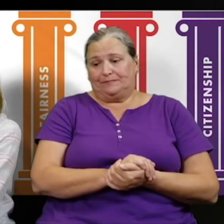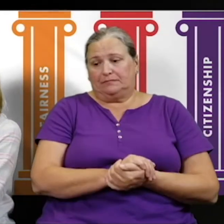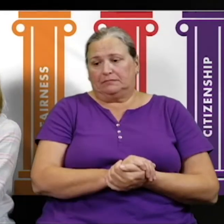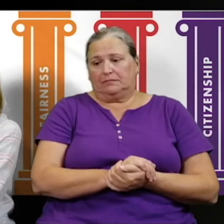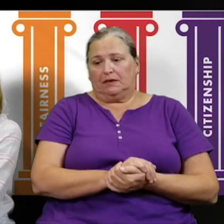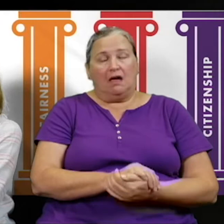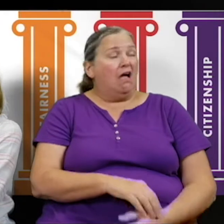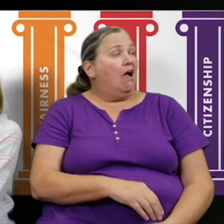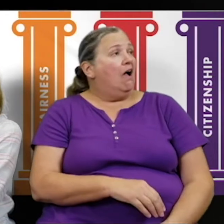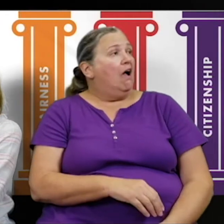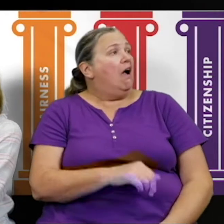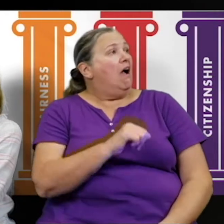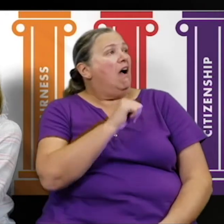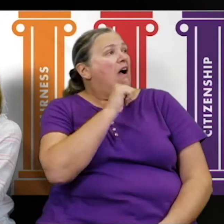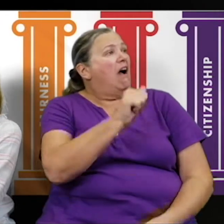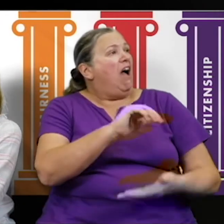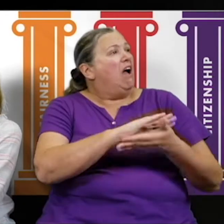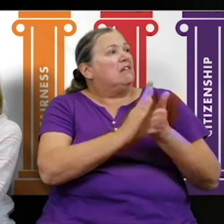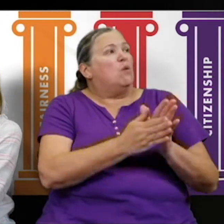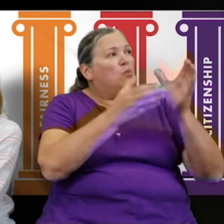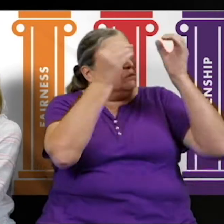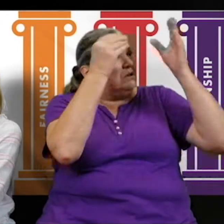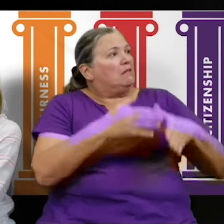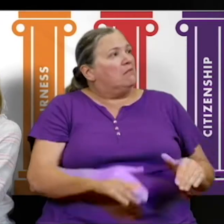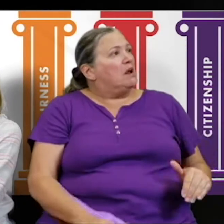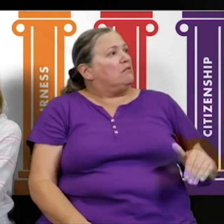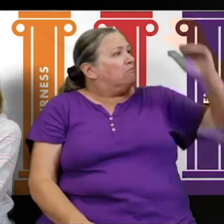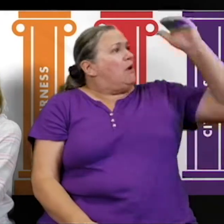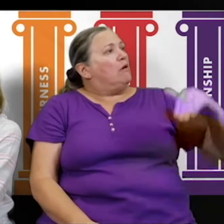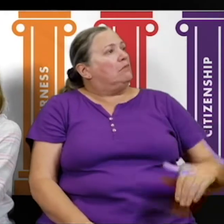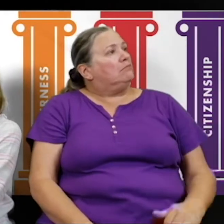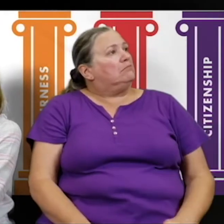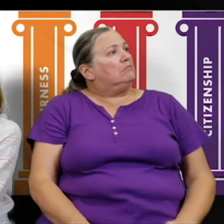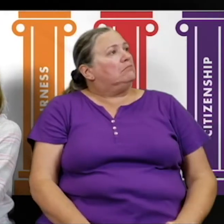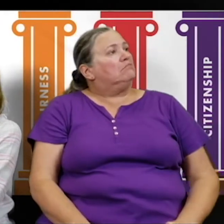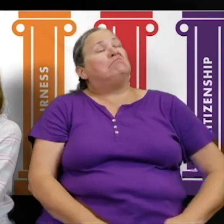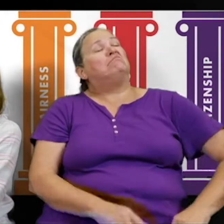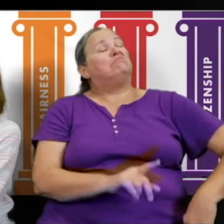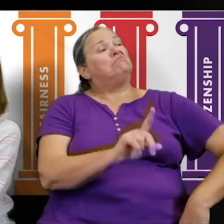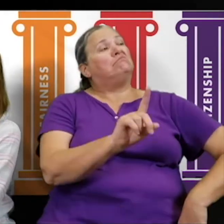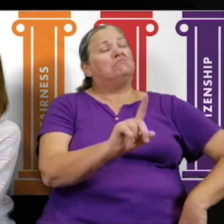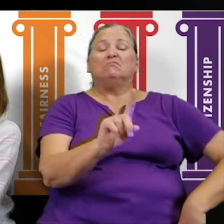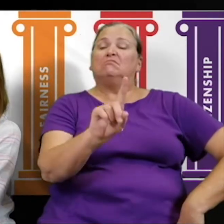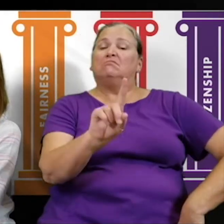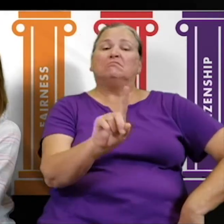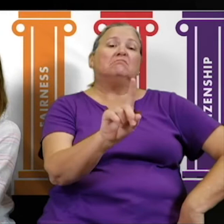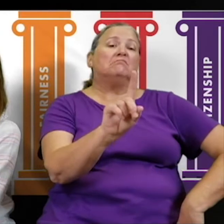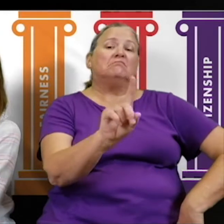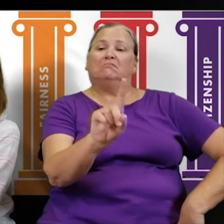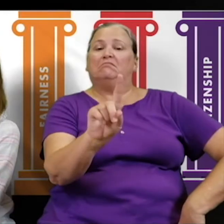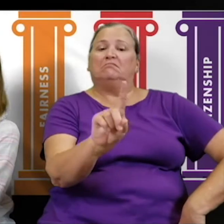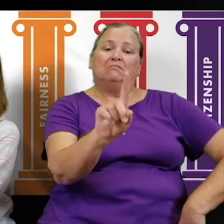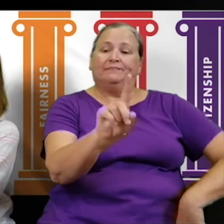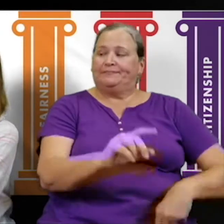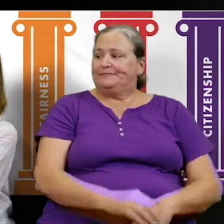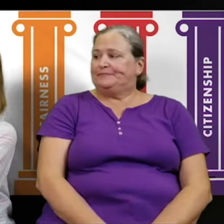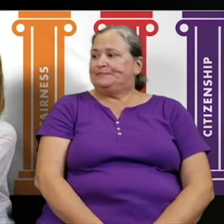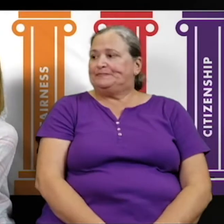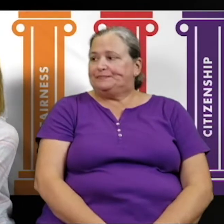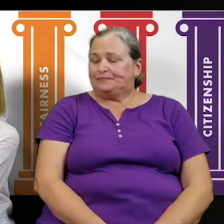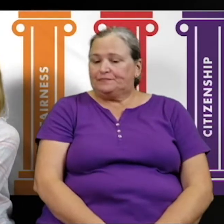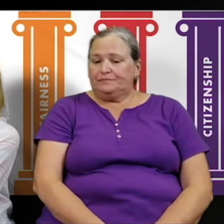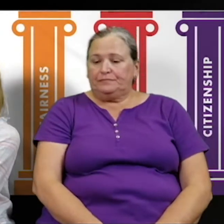"I do not want to be a teacher when I grow up," Lily said as she marched out of the classroom.